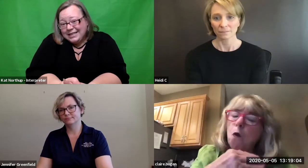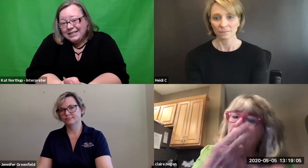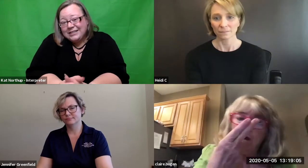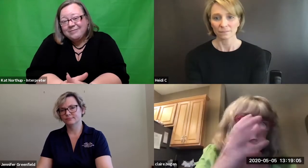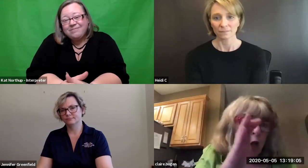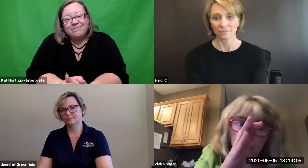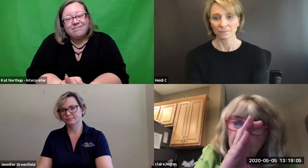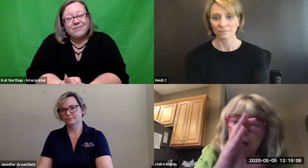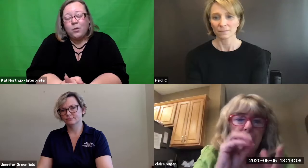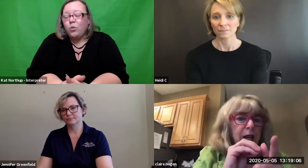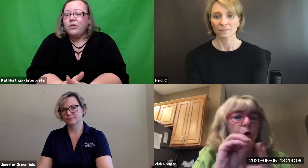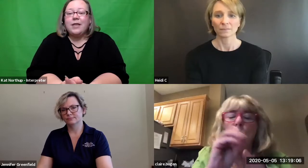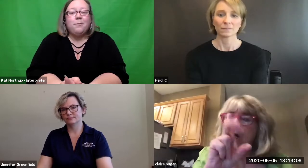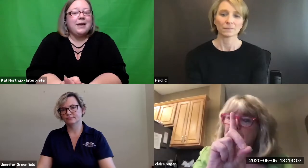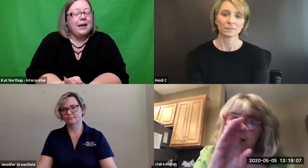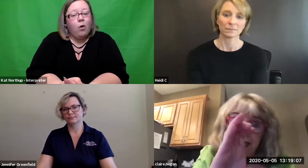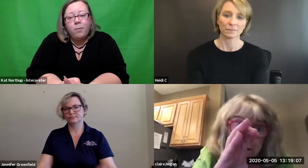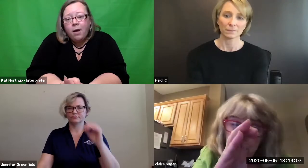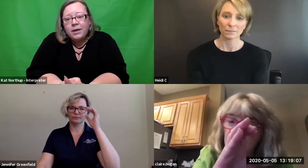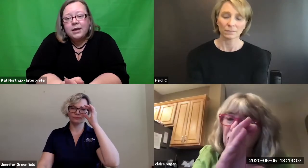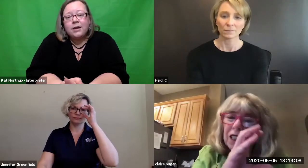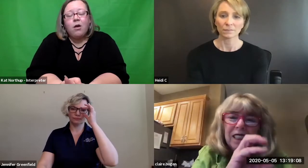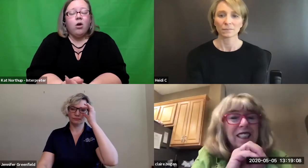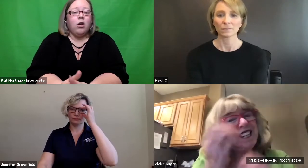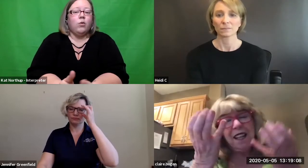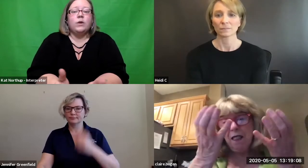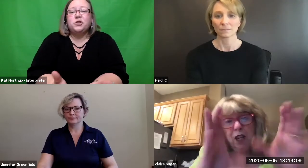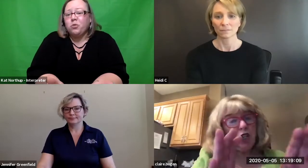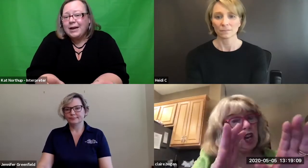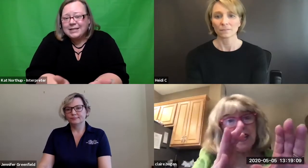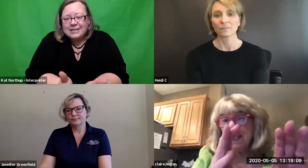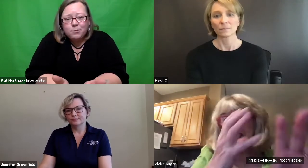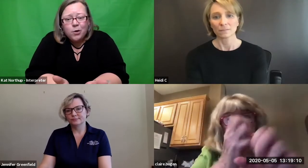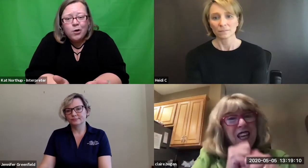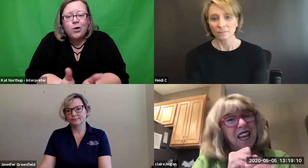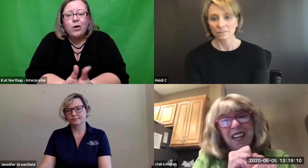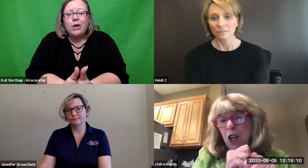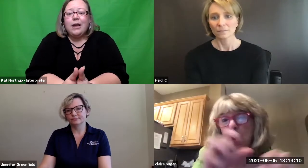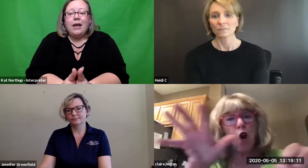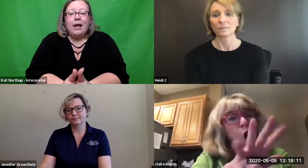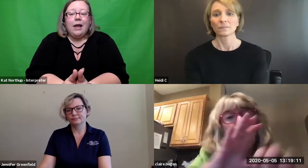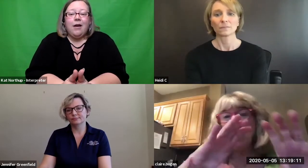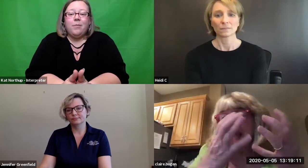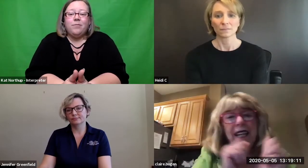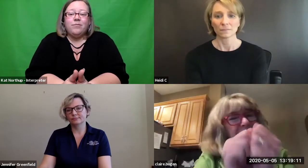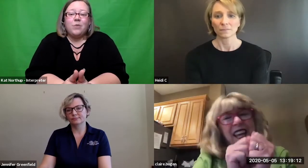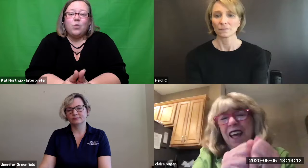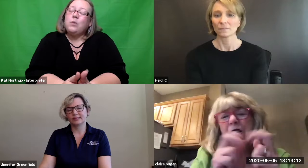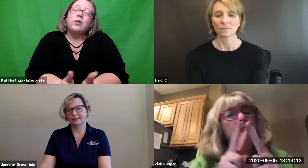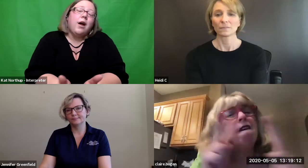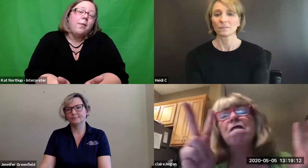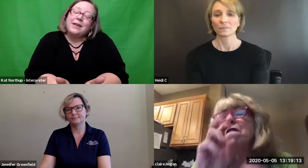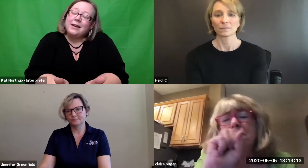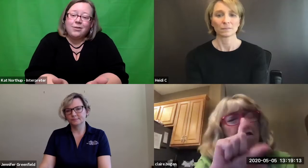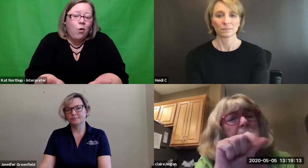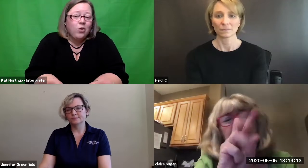date, whether that be at homecoming or winter break December, we